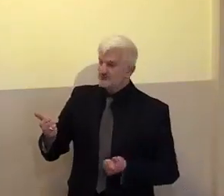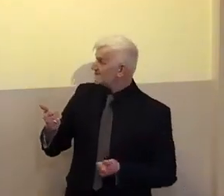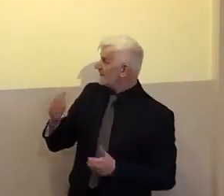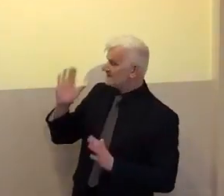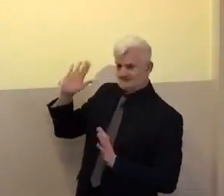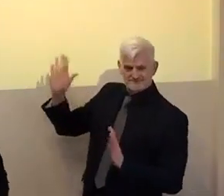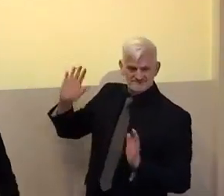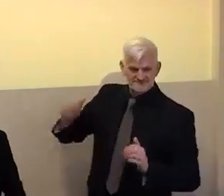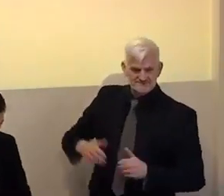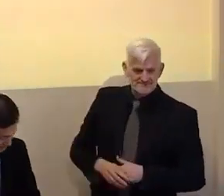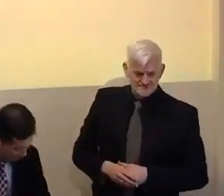That's fine.